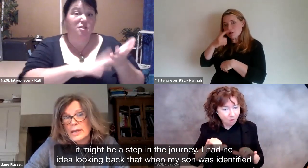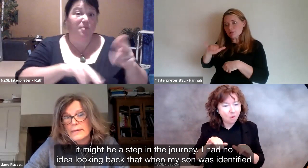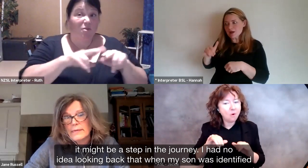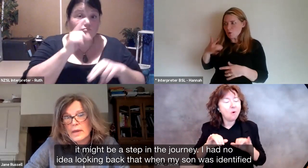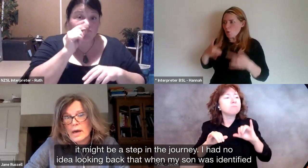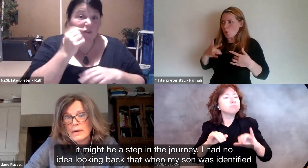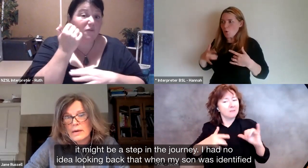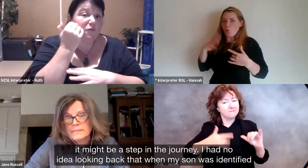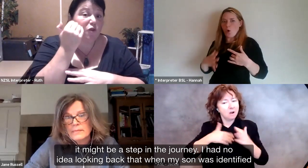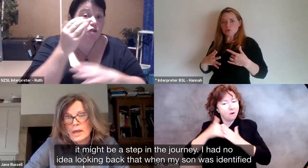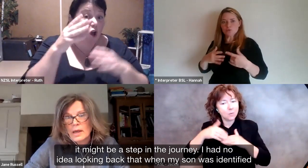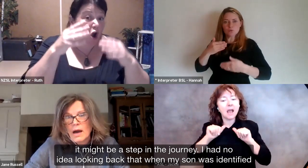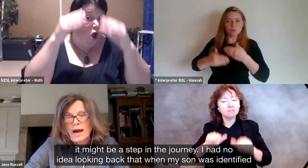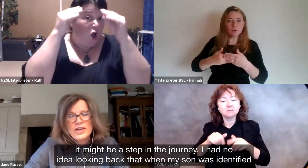journey.